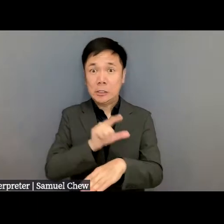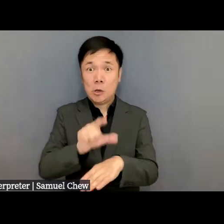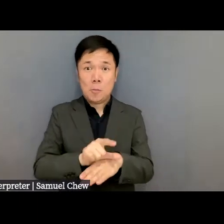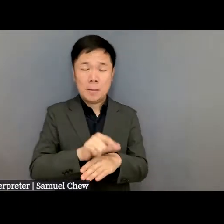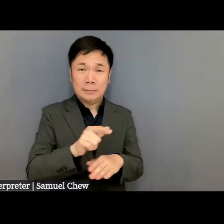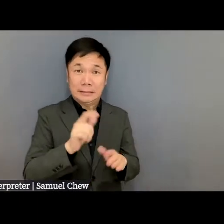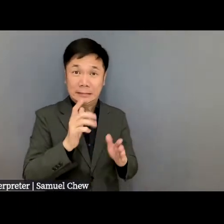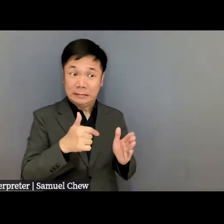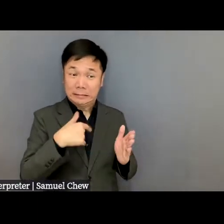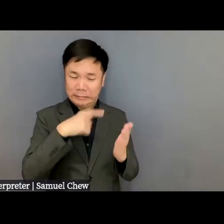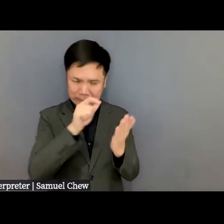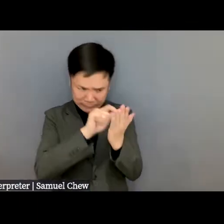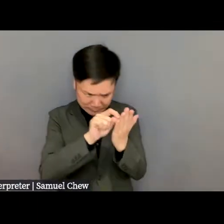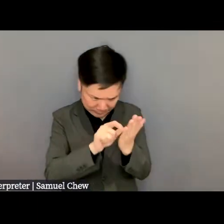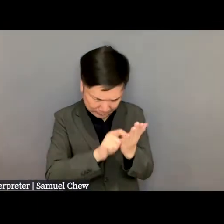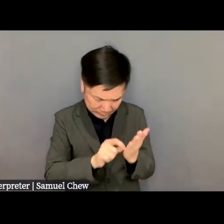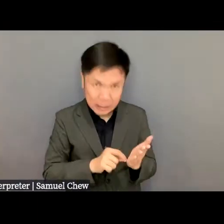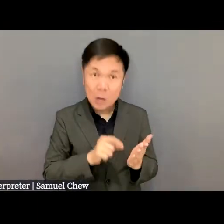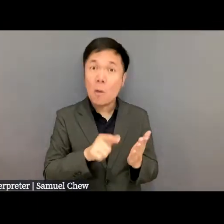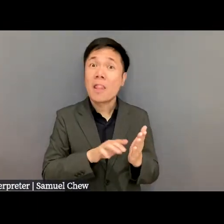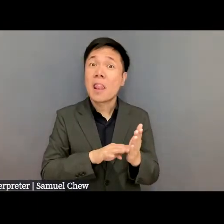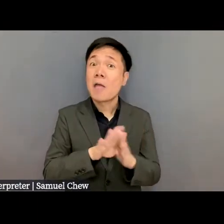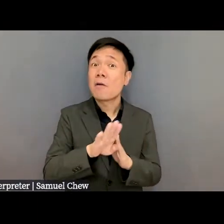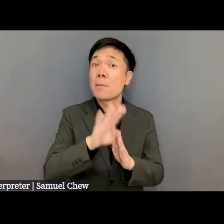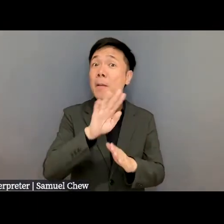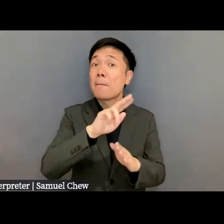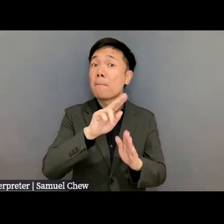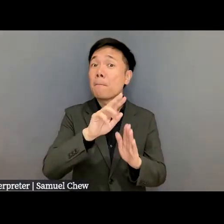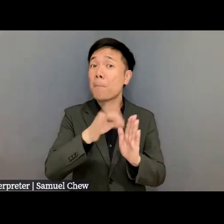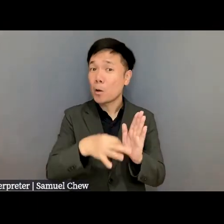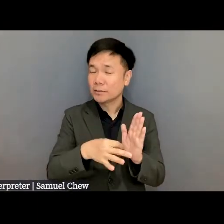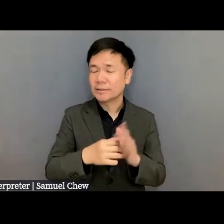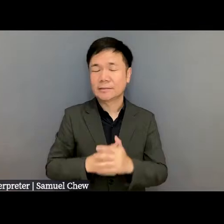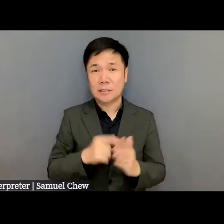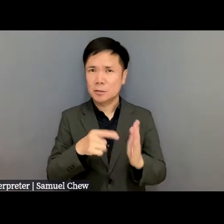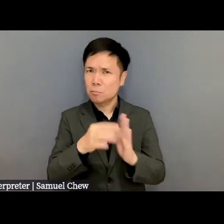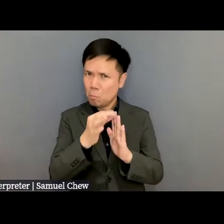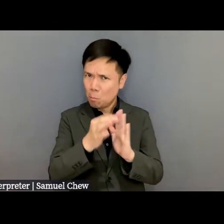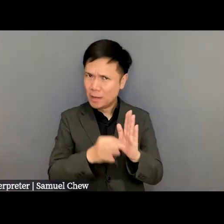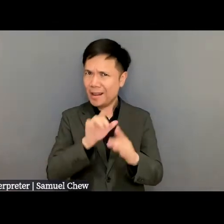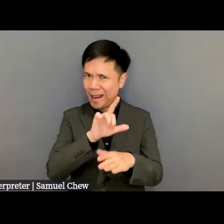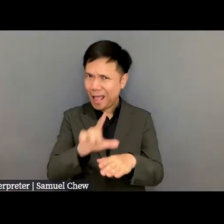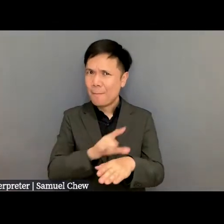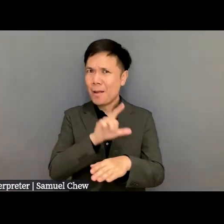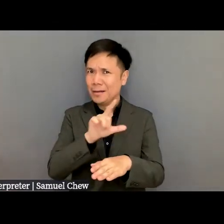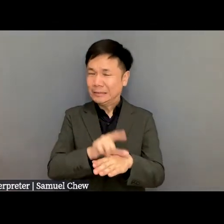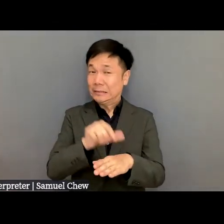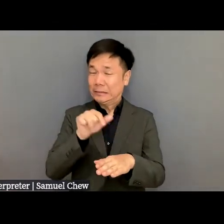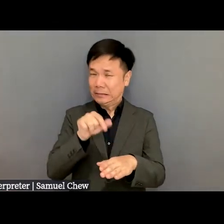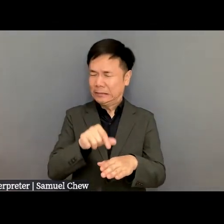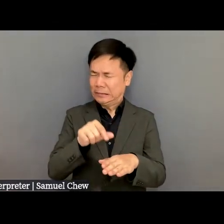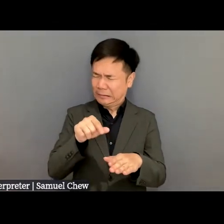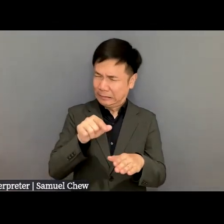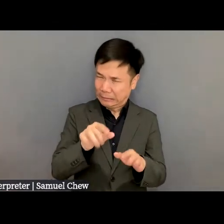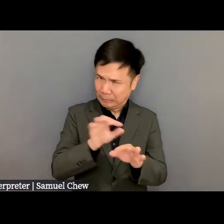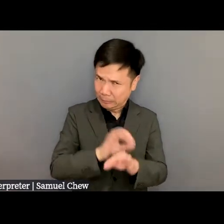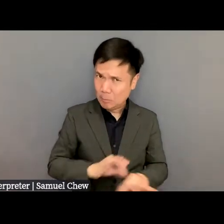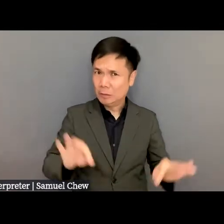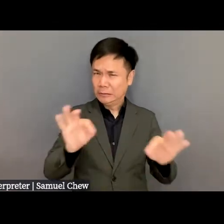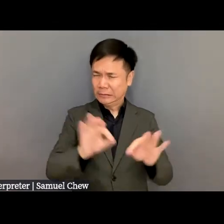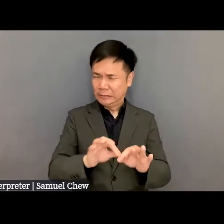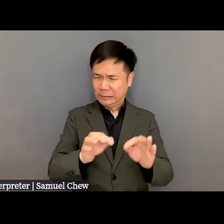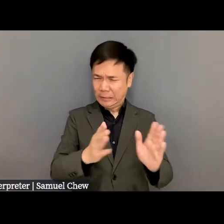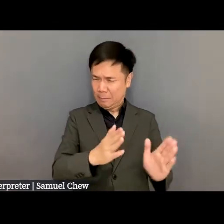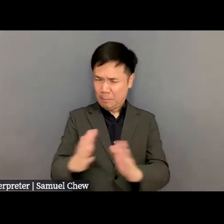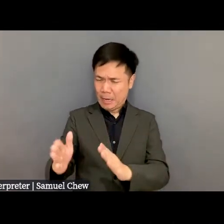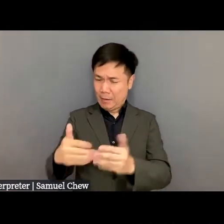national development policy. And that policy is actually the master plan for the country for the next 6